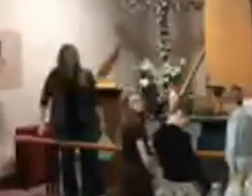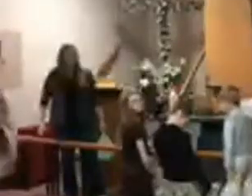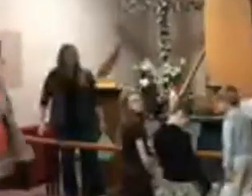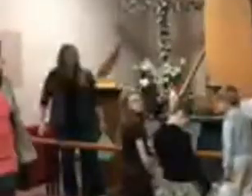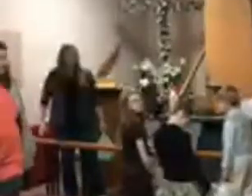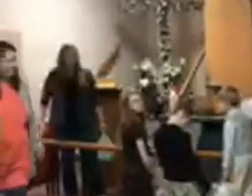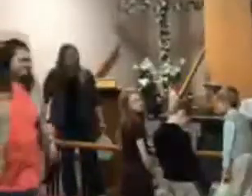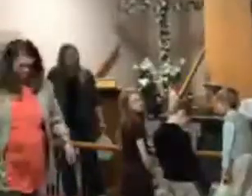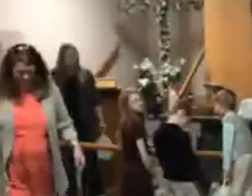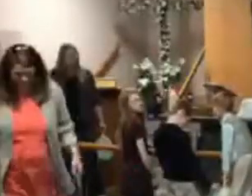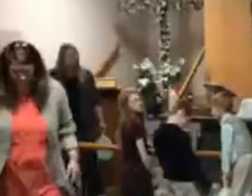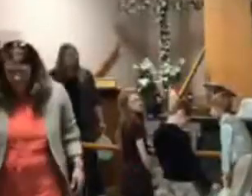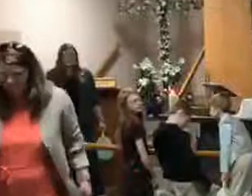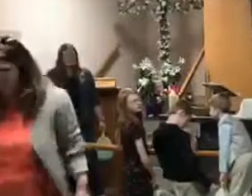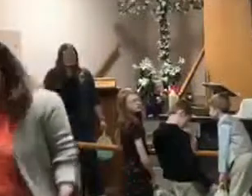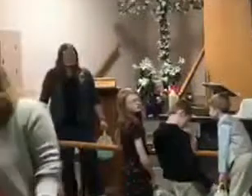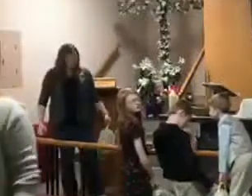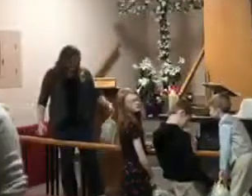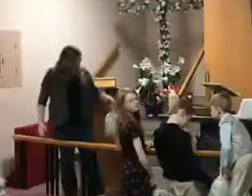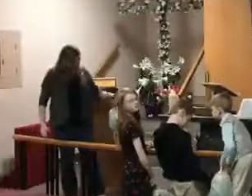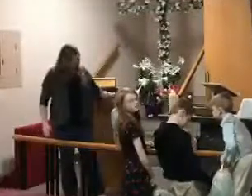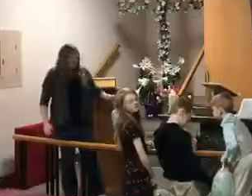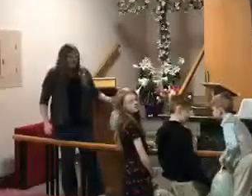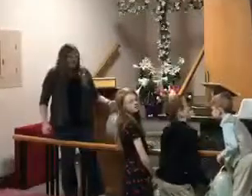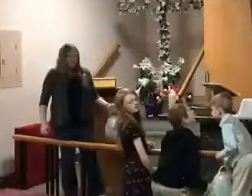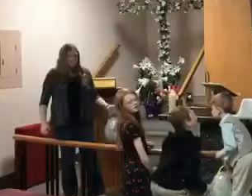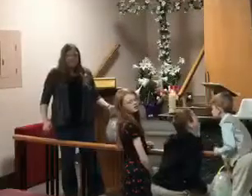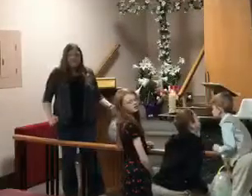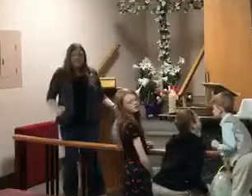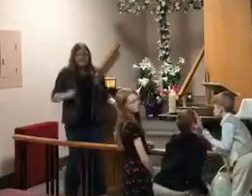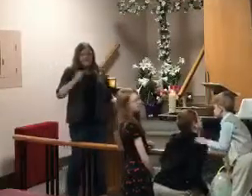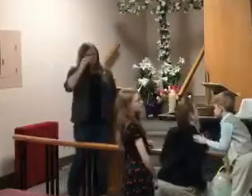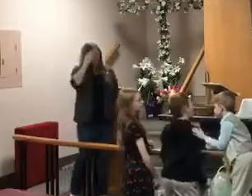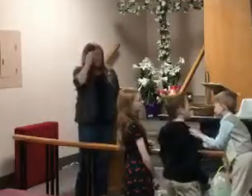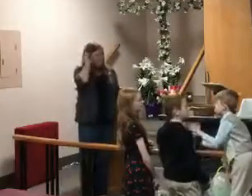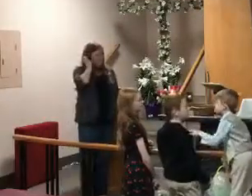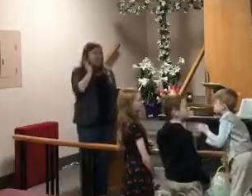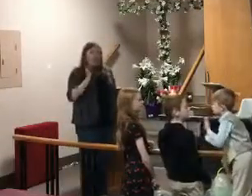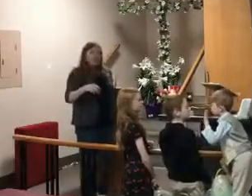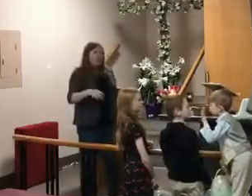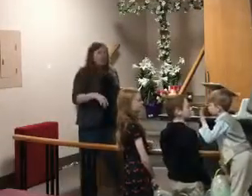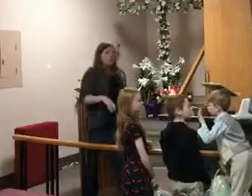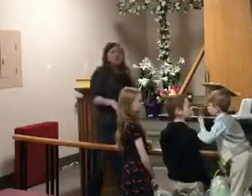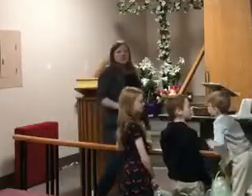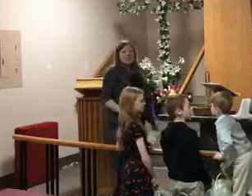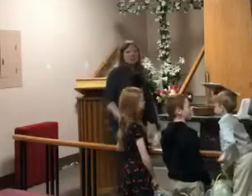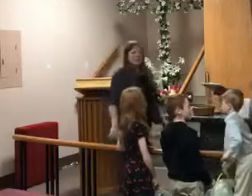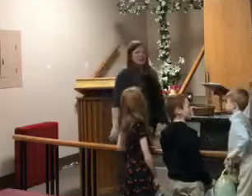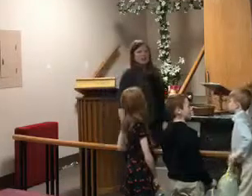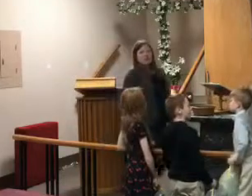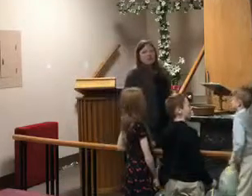We'd like for Peter to know too. Okay. And who else? Is that it?